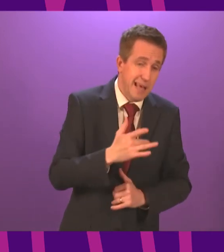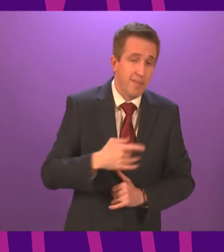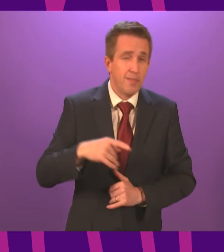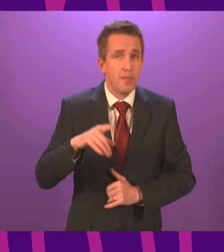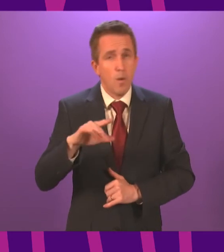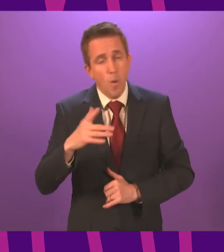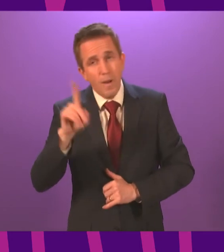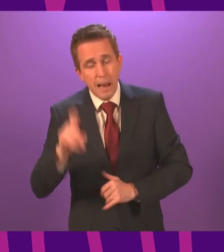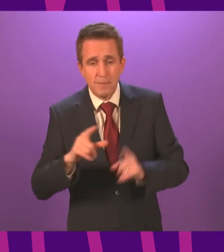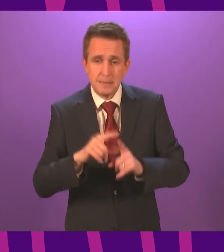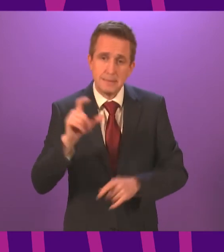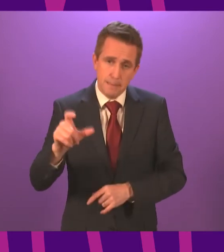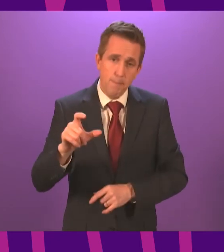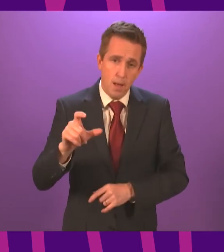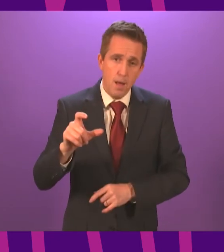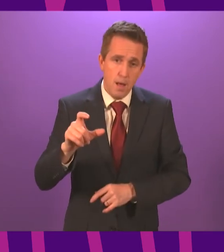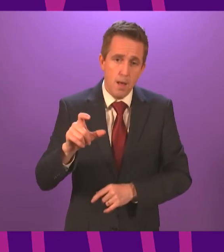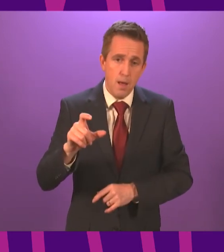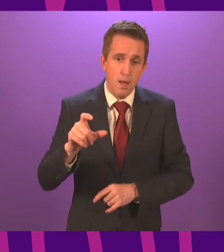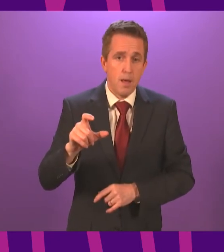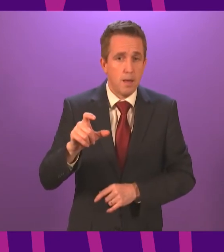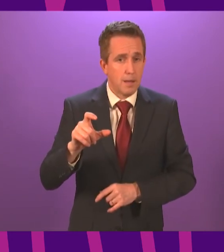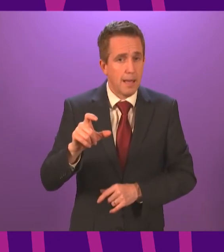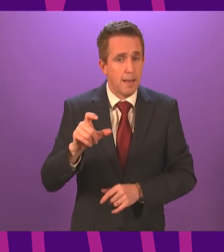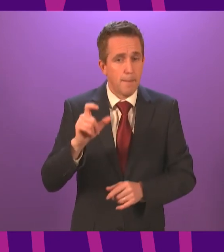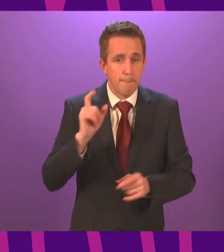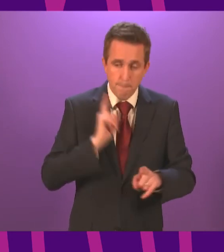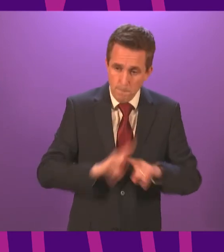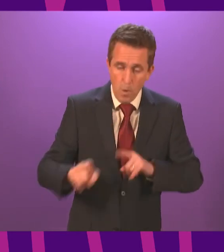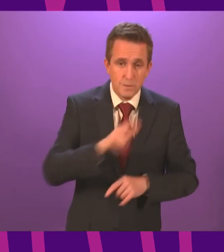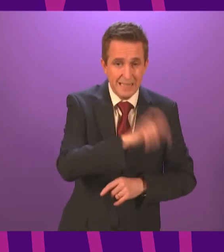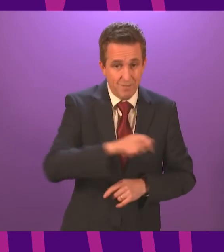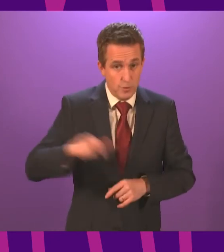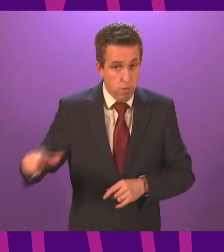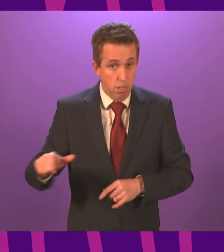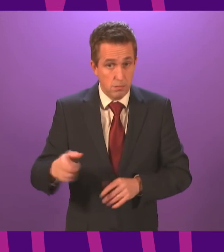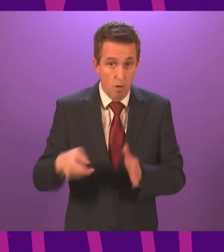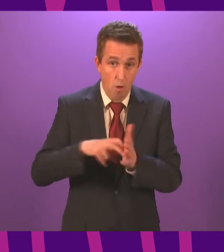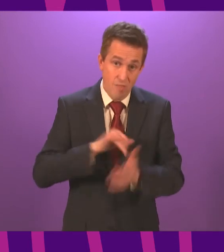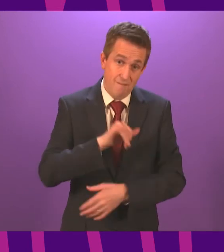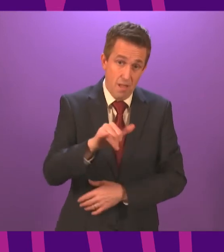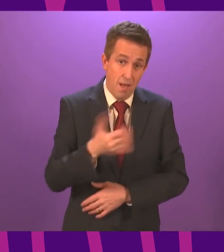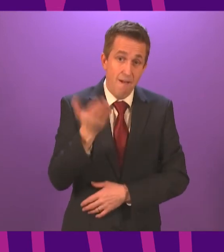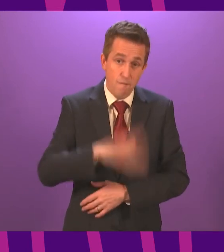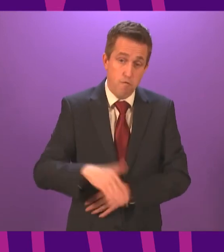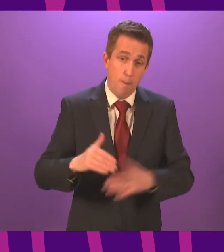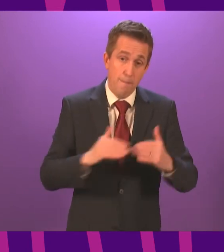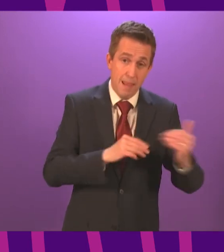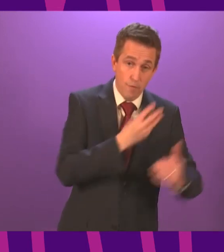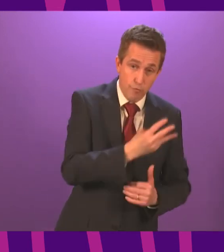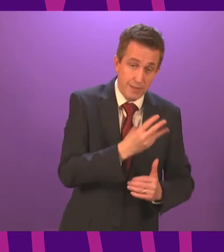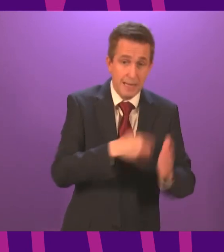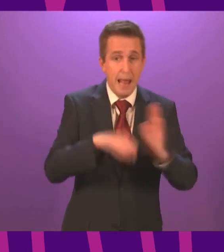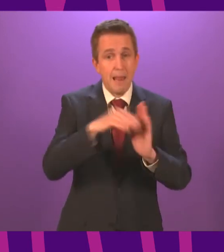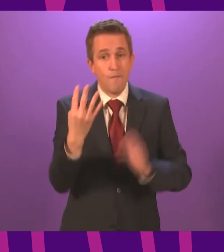of December, as a result of the fact that the vast majority of the individuals who use those flights come from level 3 and level